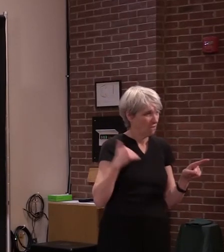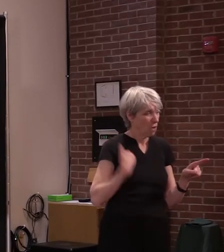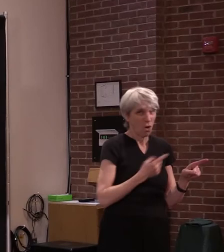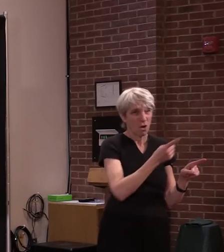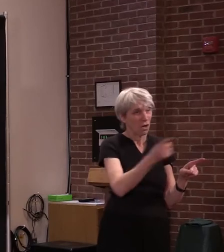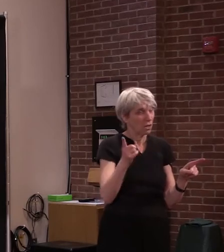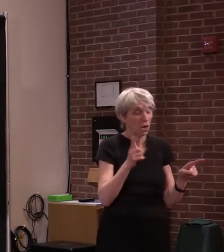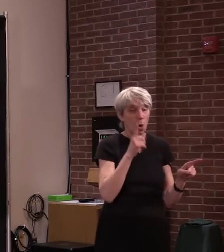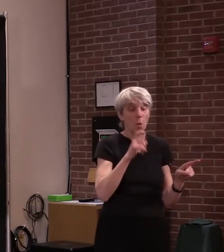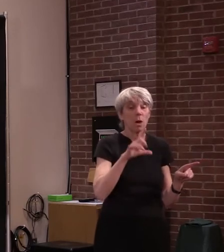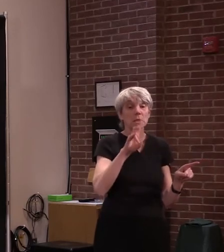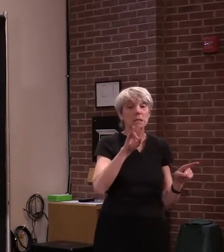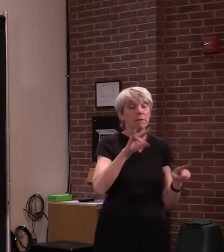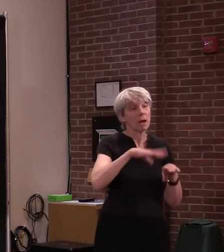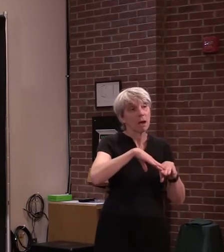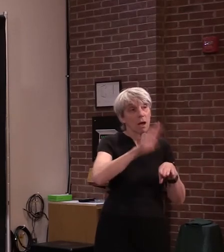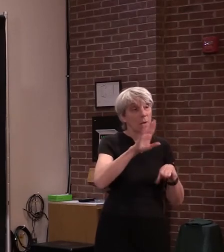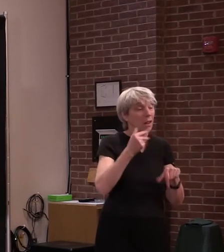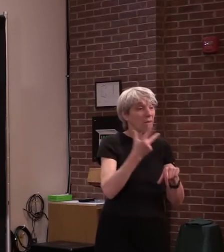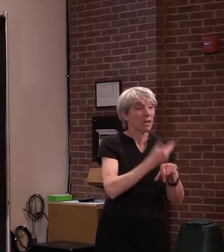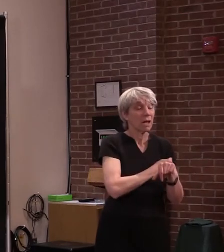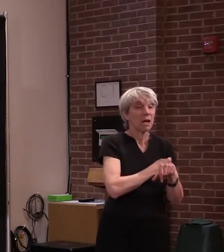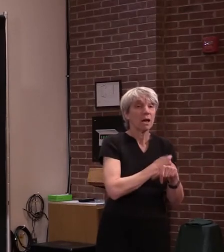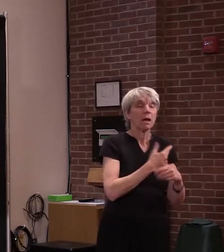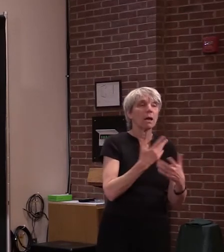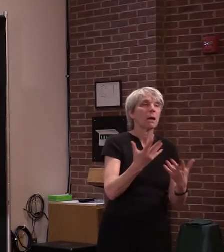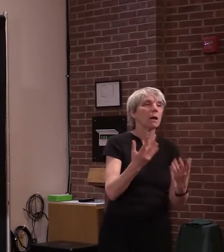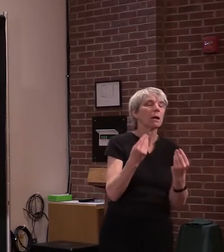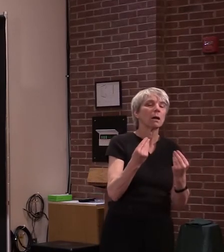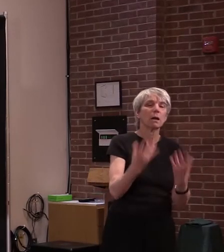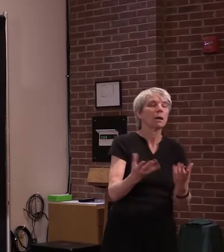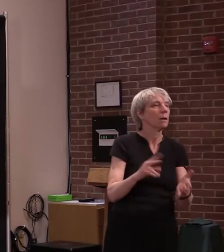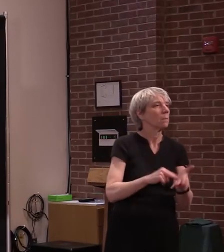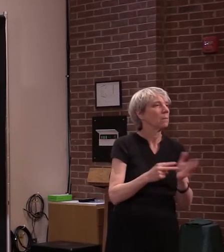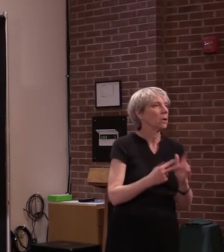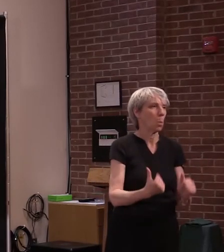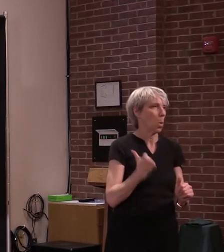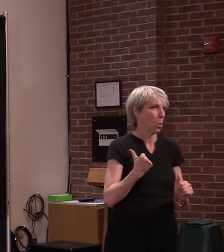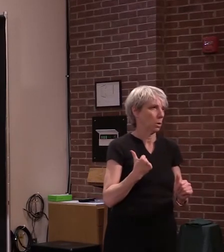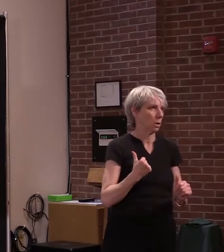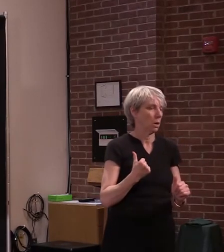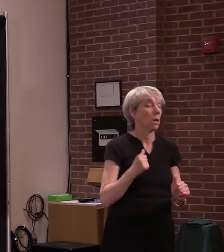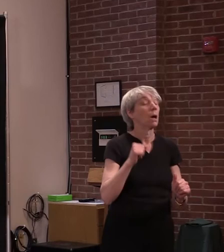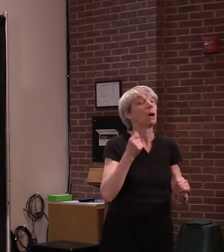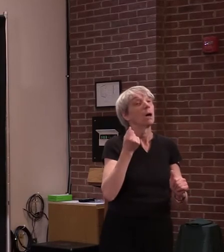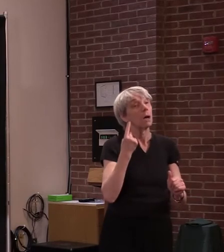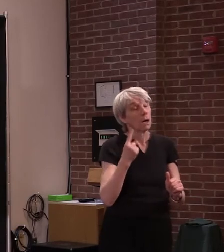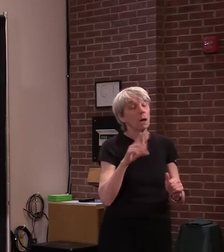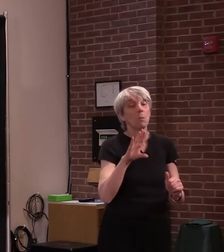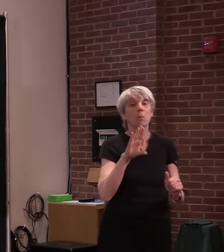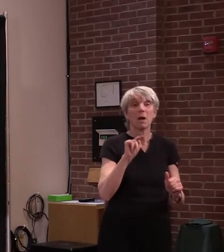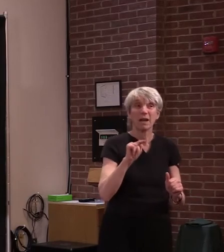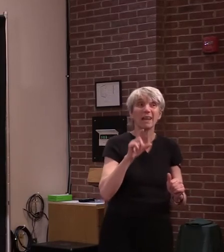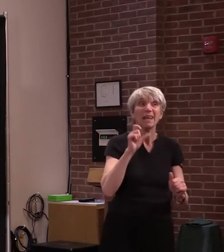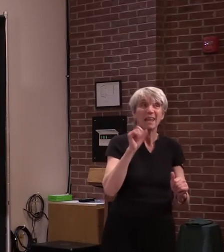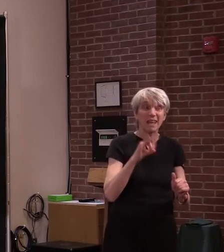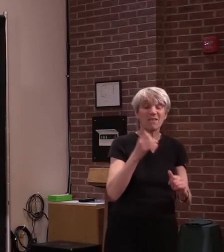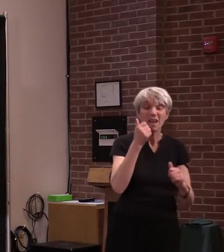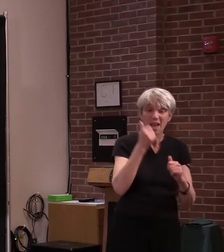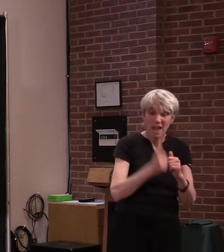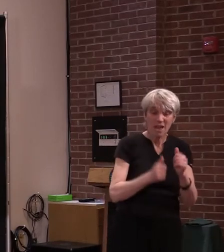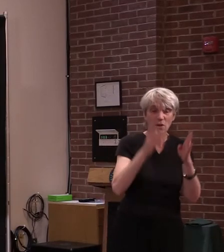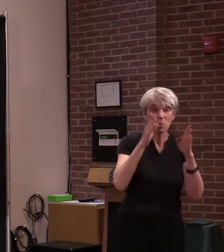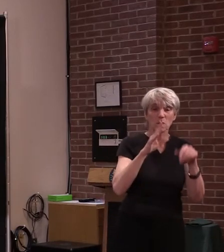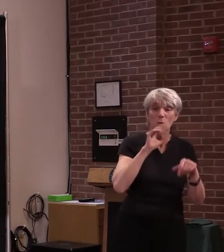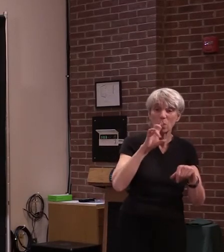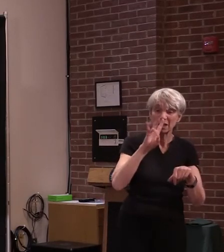not vaccinated fully, that just means that they're not very interested. But the fact is that if every single one of them was, a